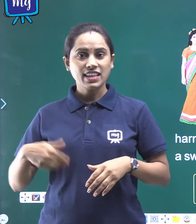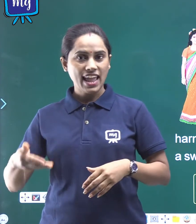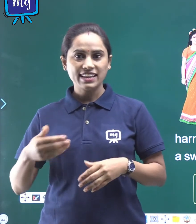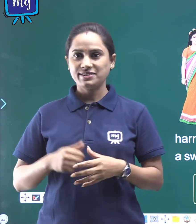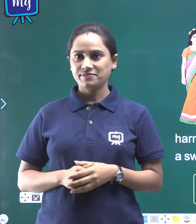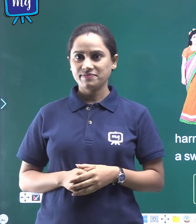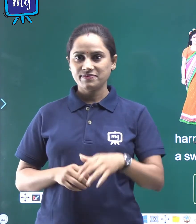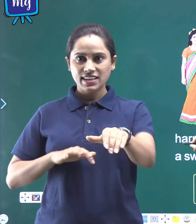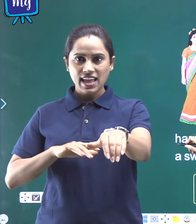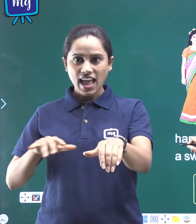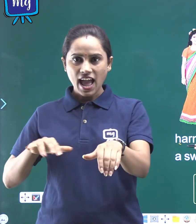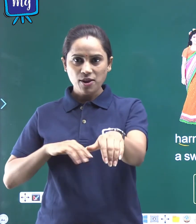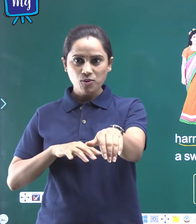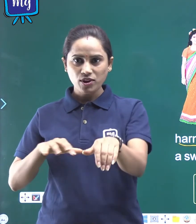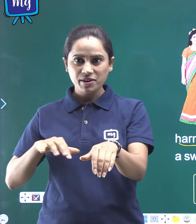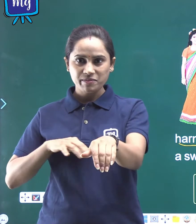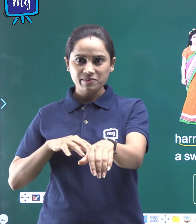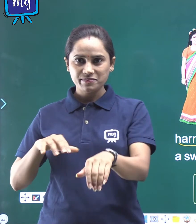and harmonium.